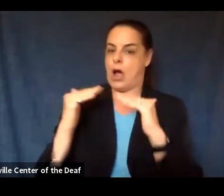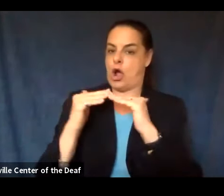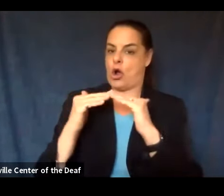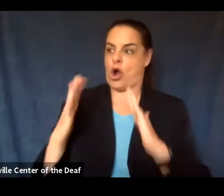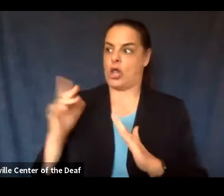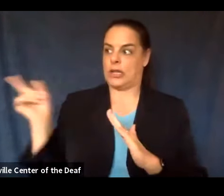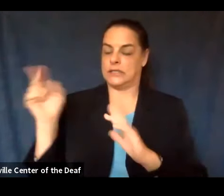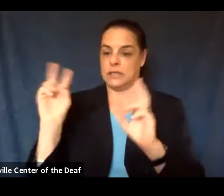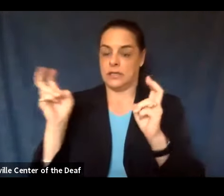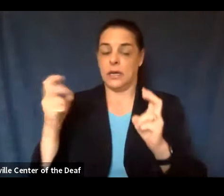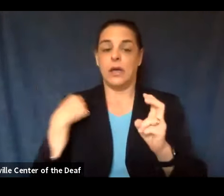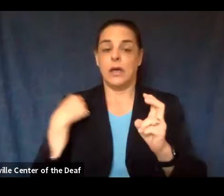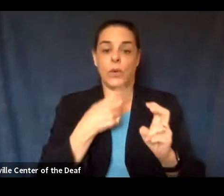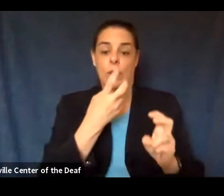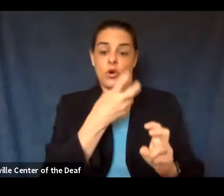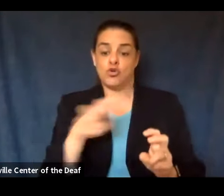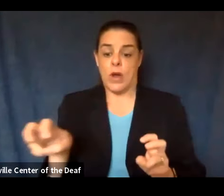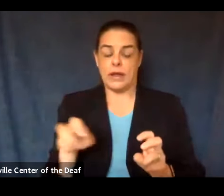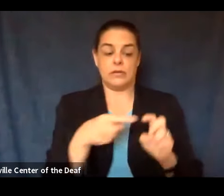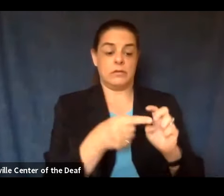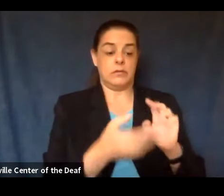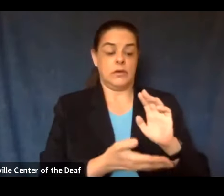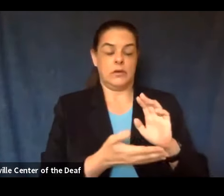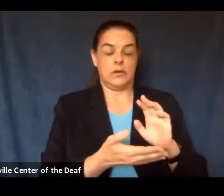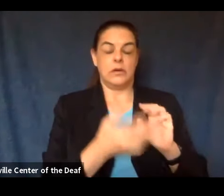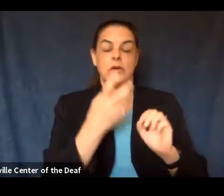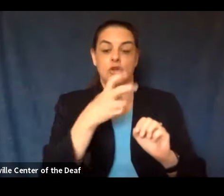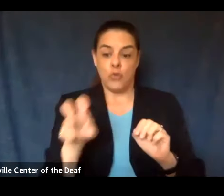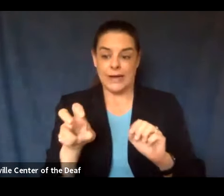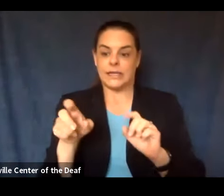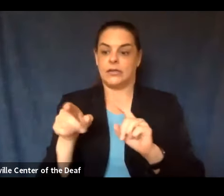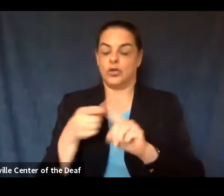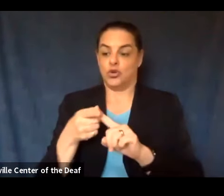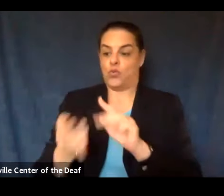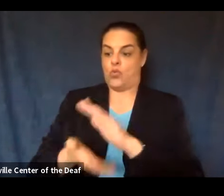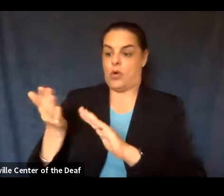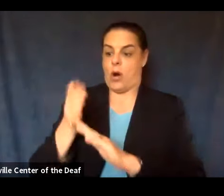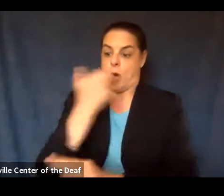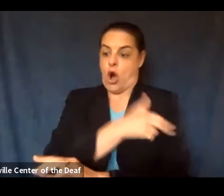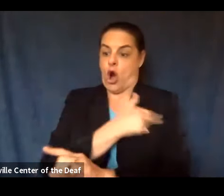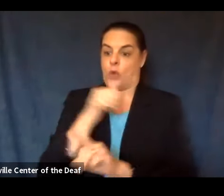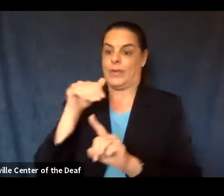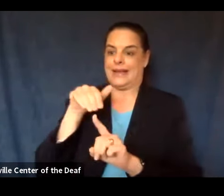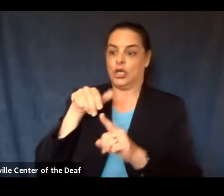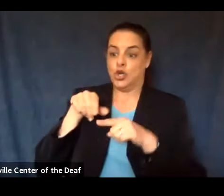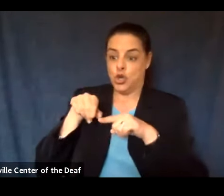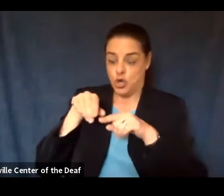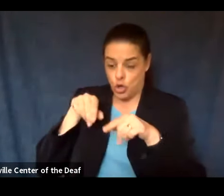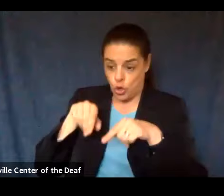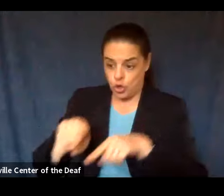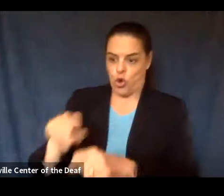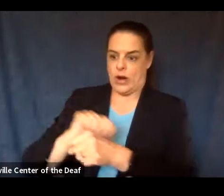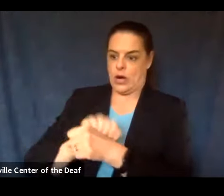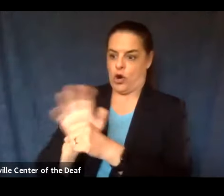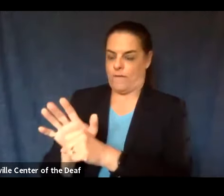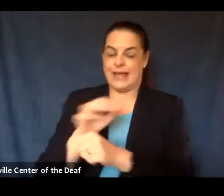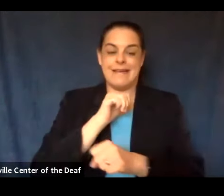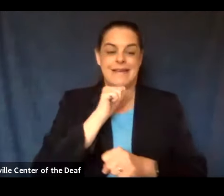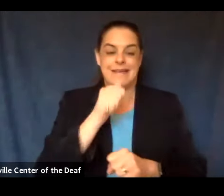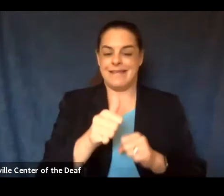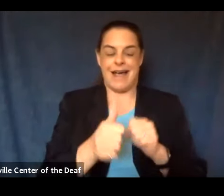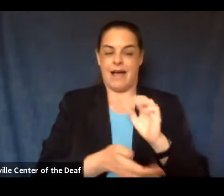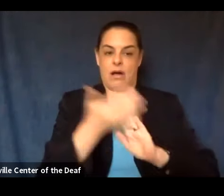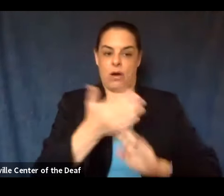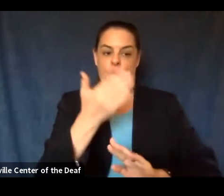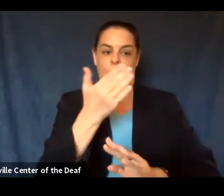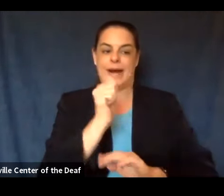would transition from operating transition to operating a hospital in the setting of COVID-19 and not operating a